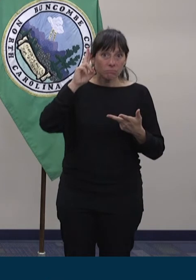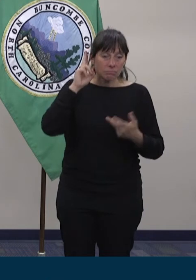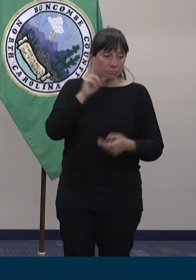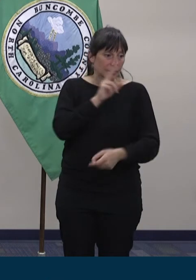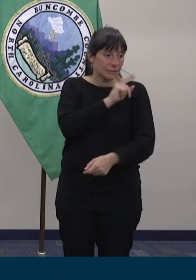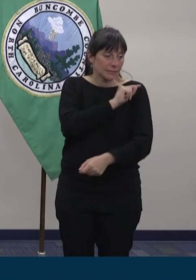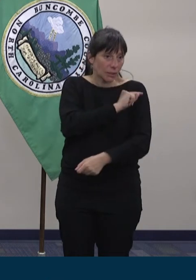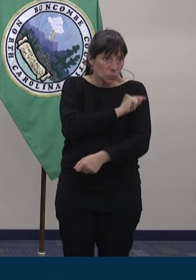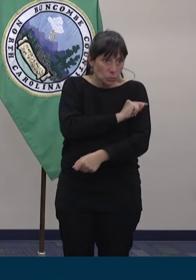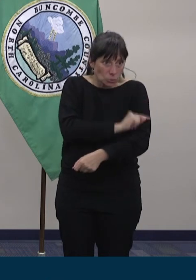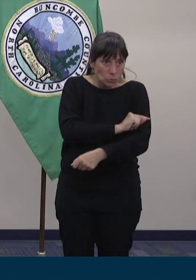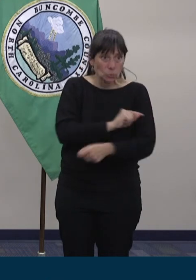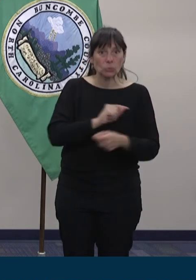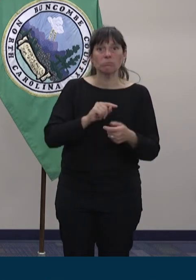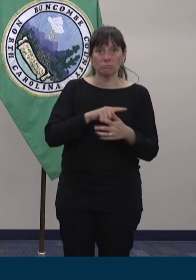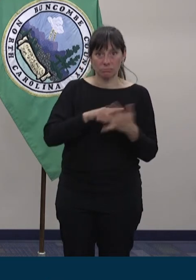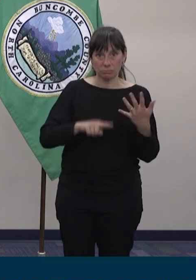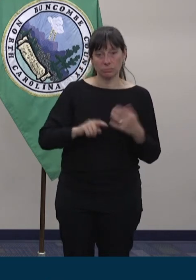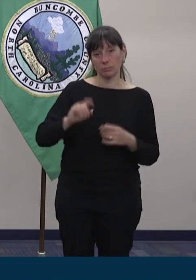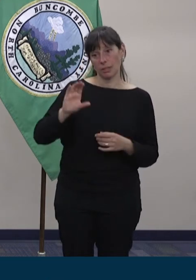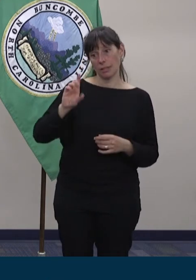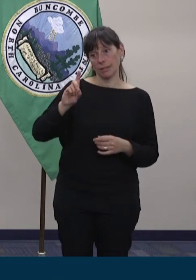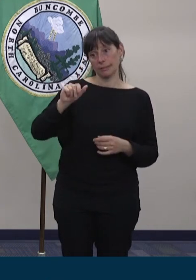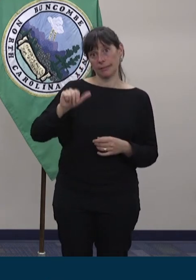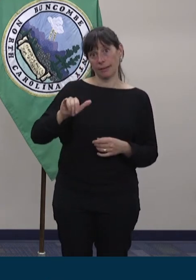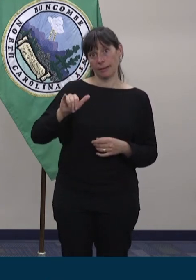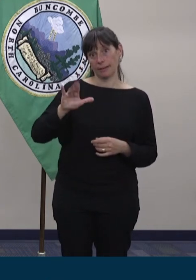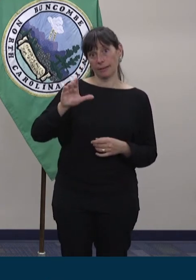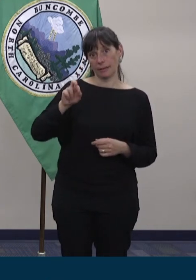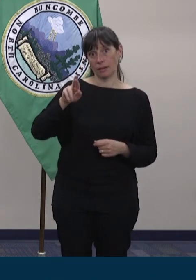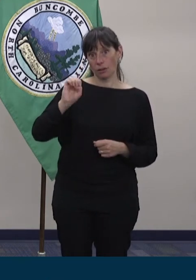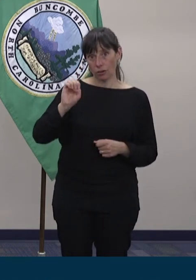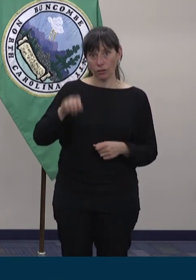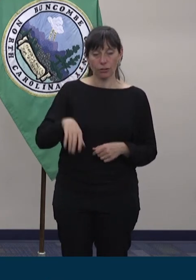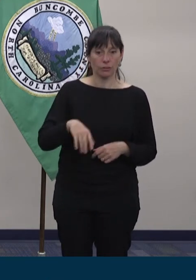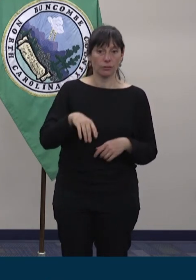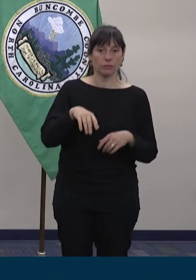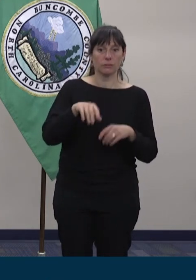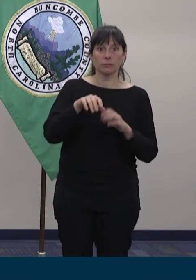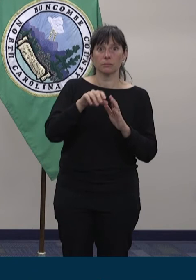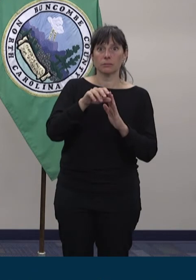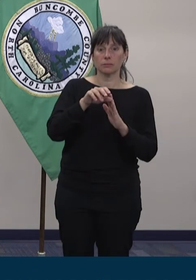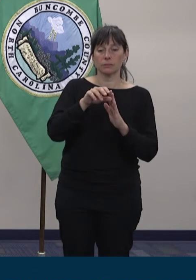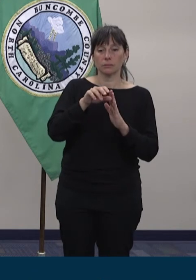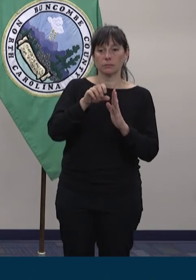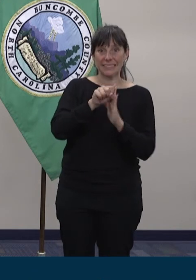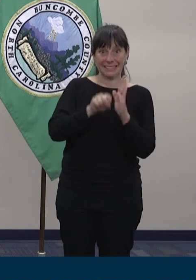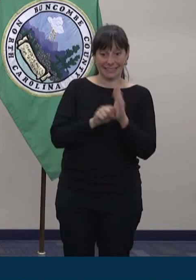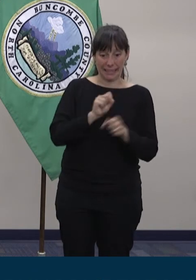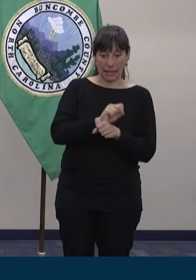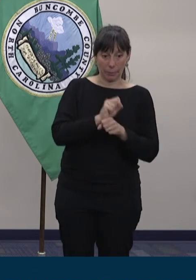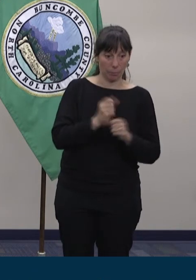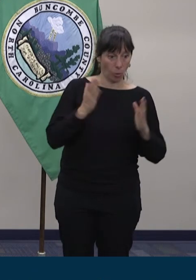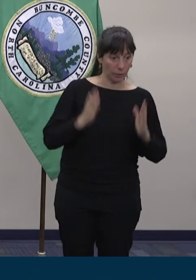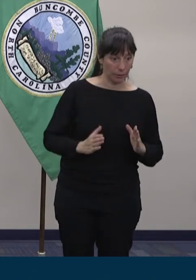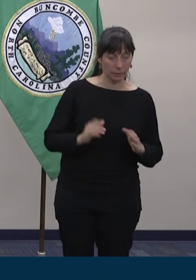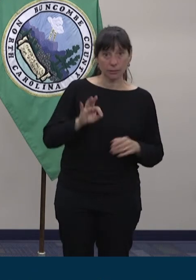studios, child care facilities, state government employees,